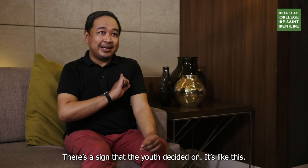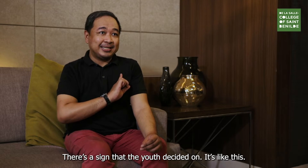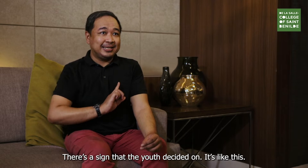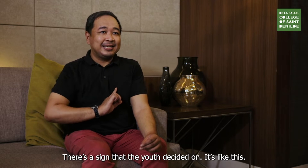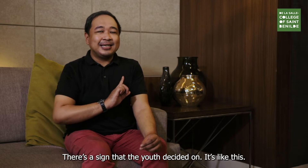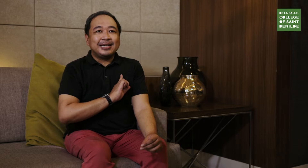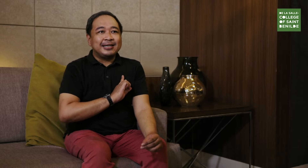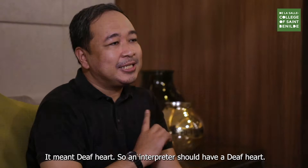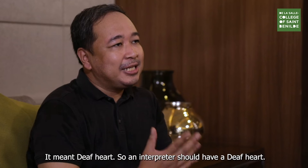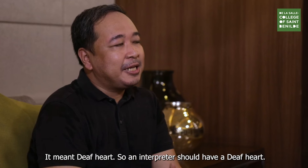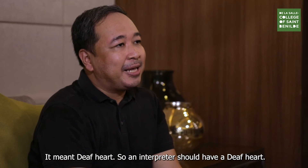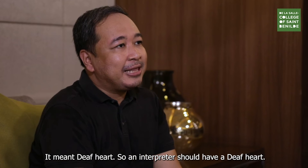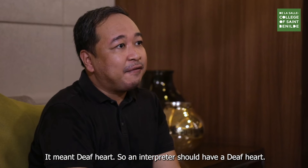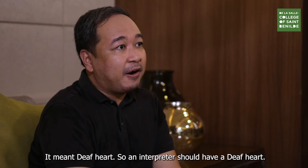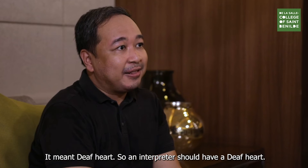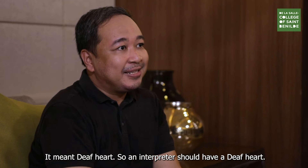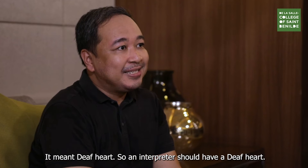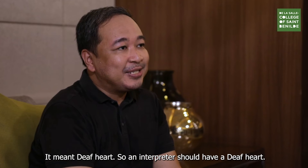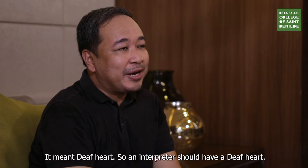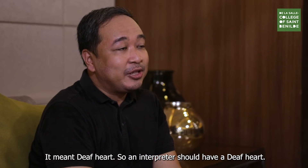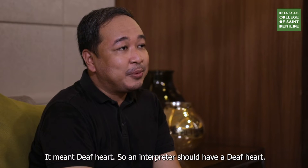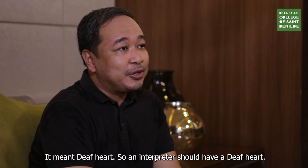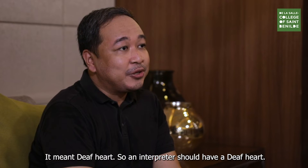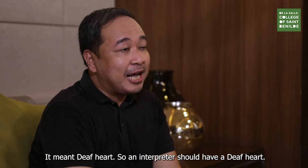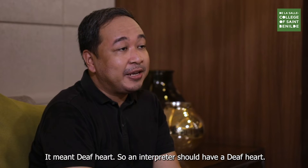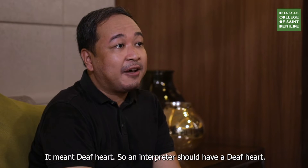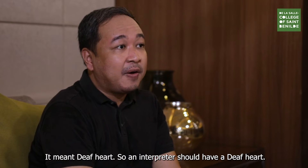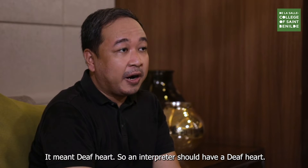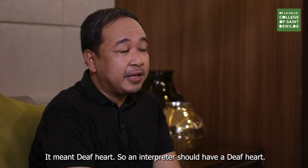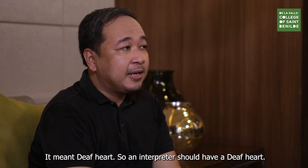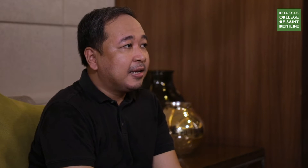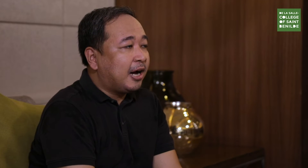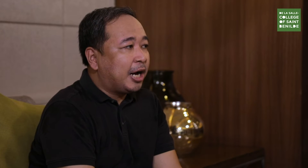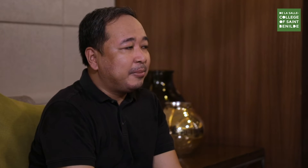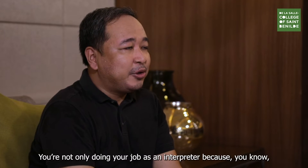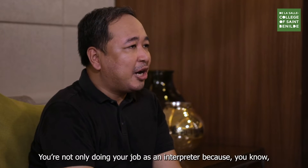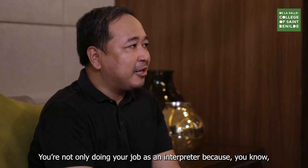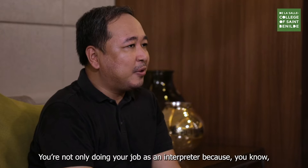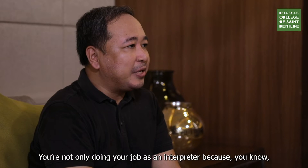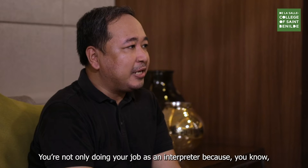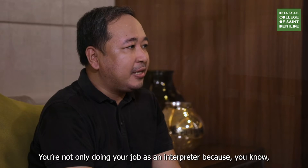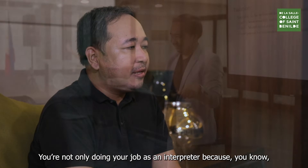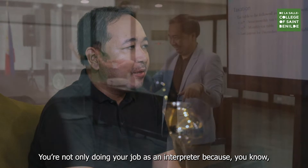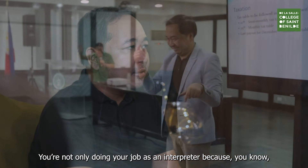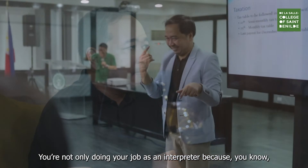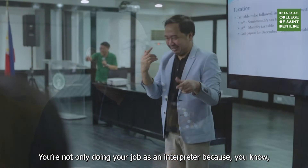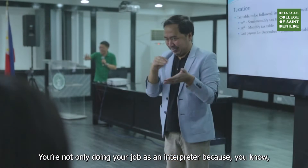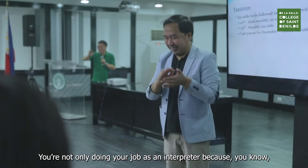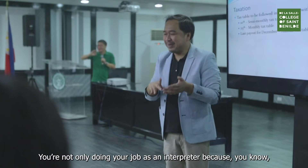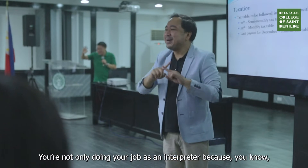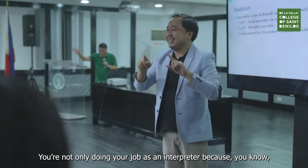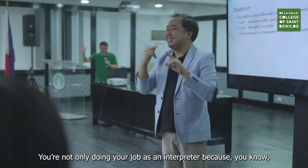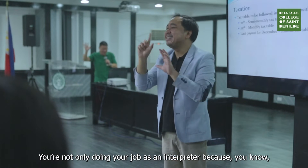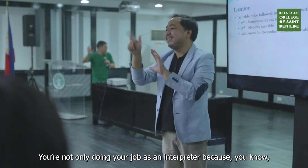it like this. It meant deaf heart. So an interpreter should have a deaf heart. You're not only doing